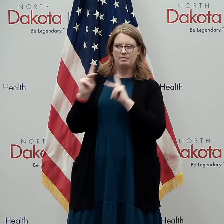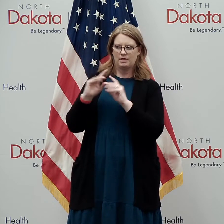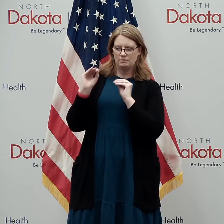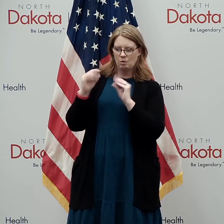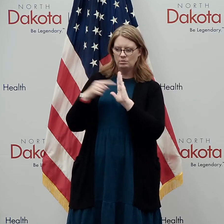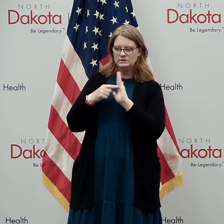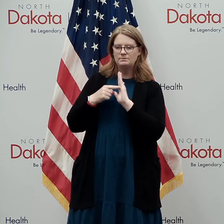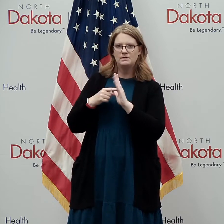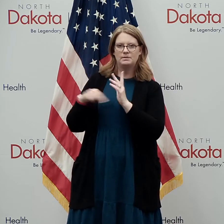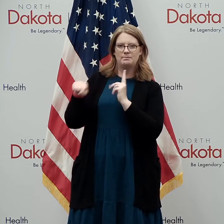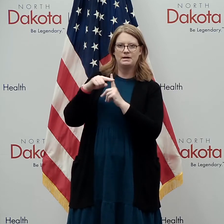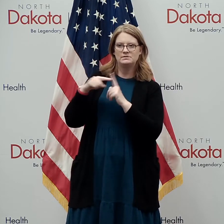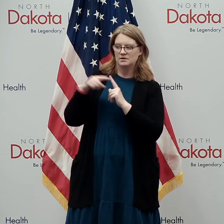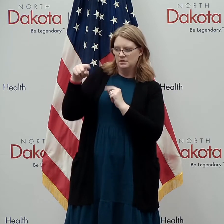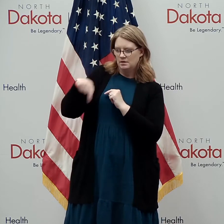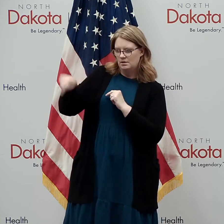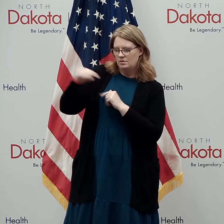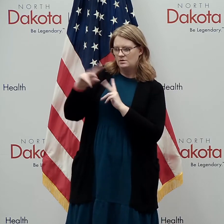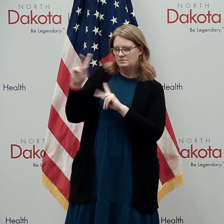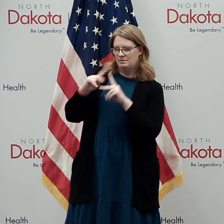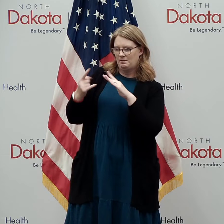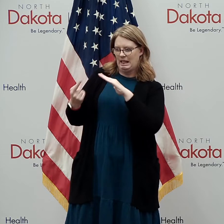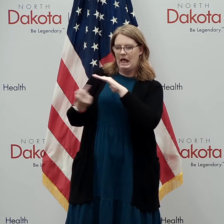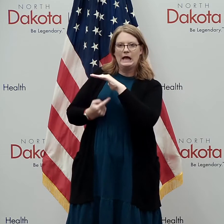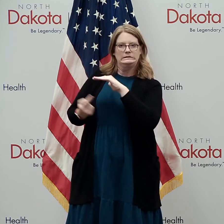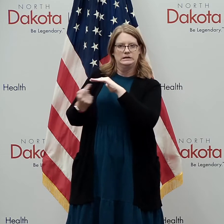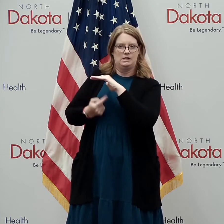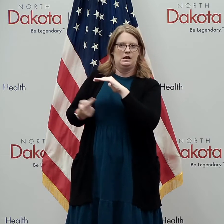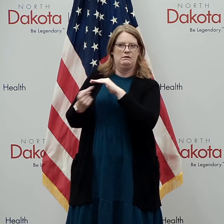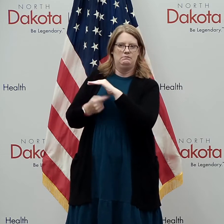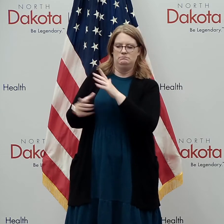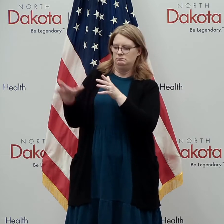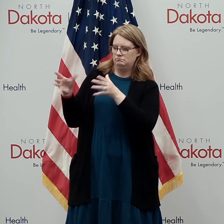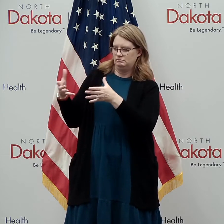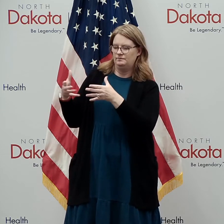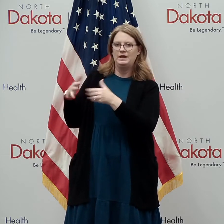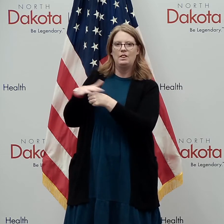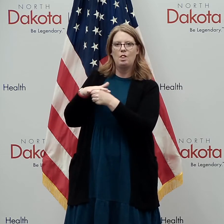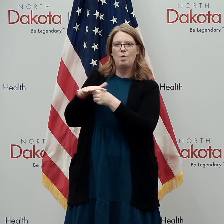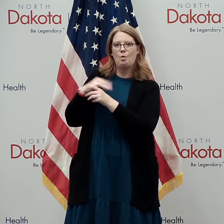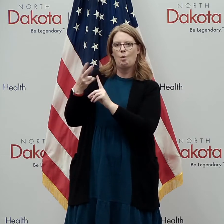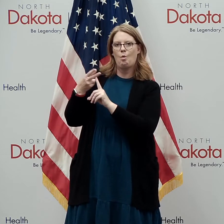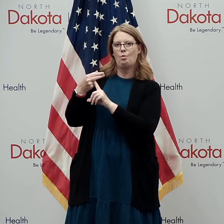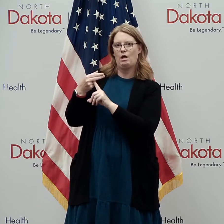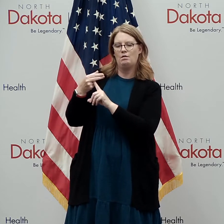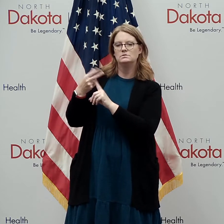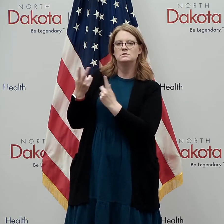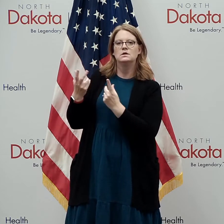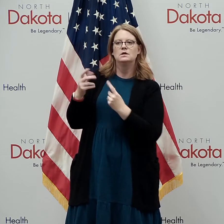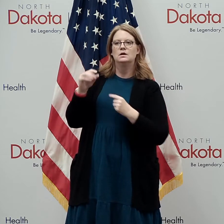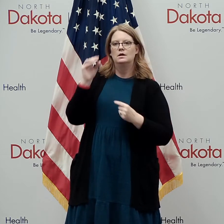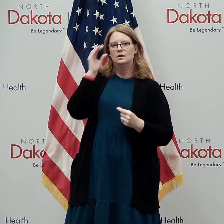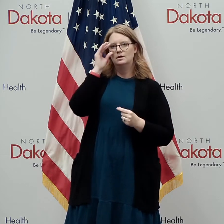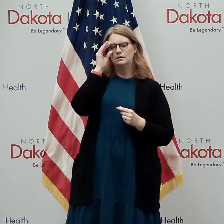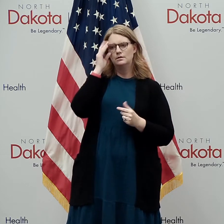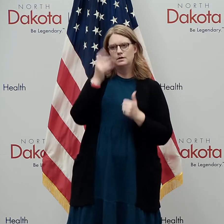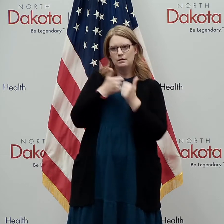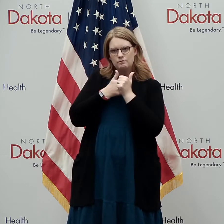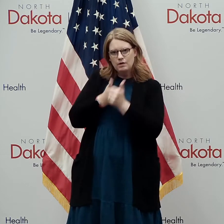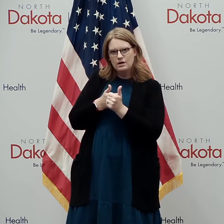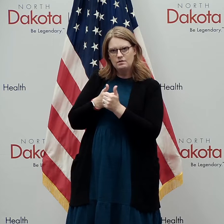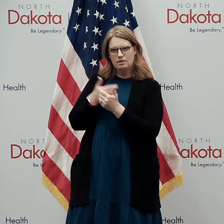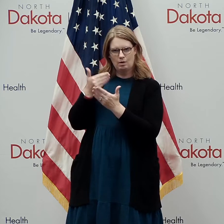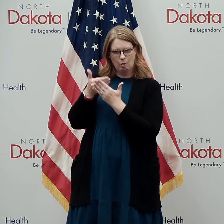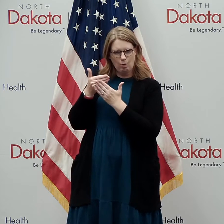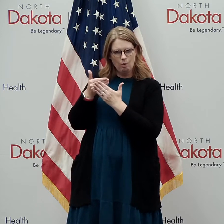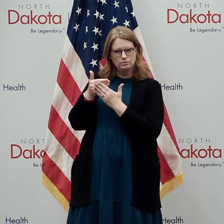positives. They've got those people isolated in local hotels. They're tracking the close contacts.